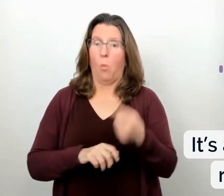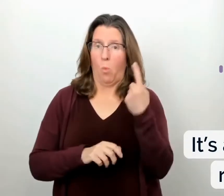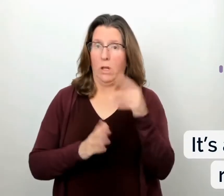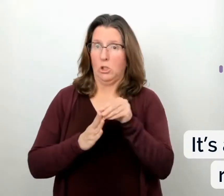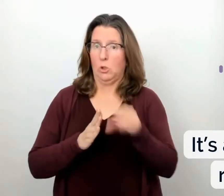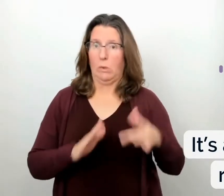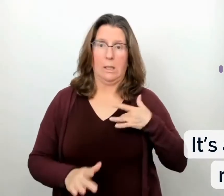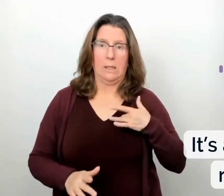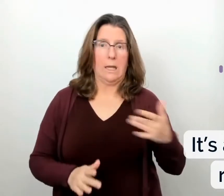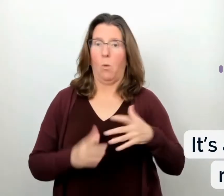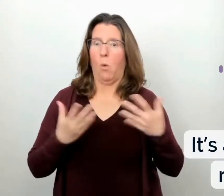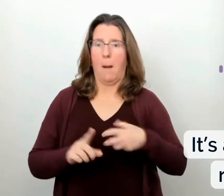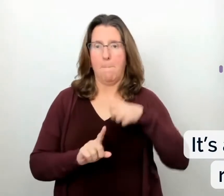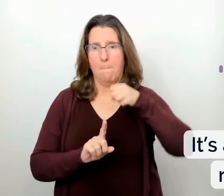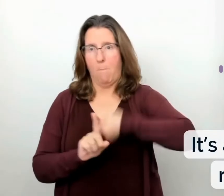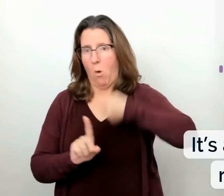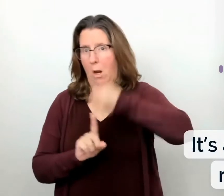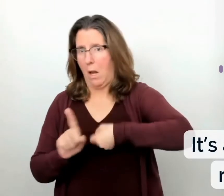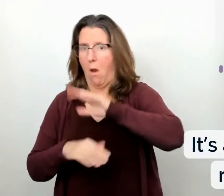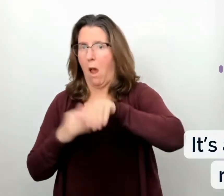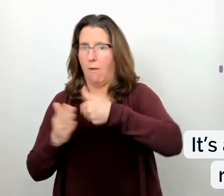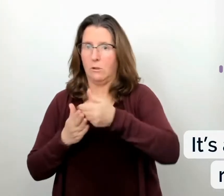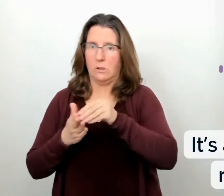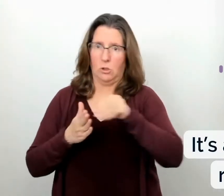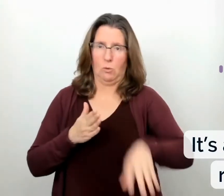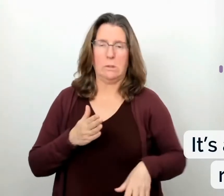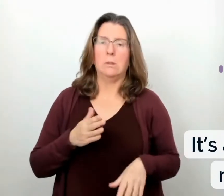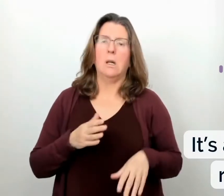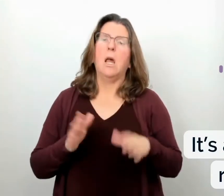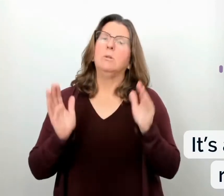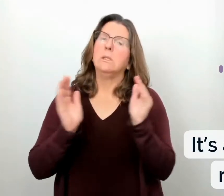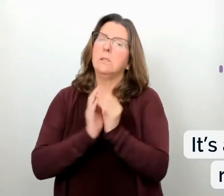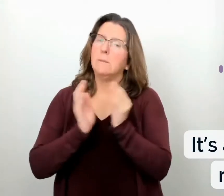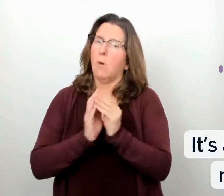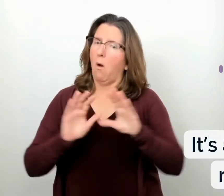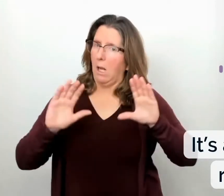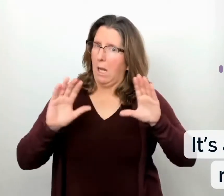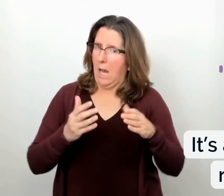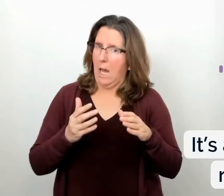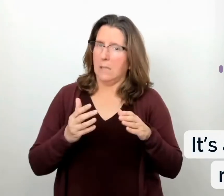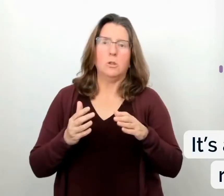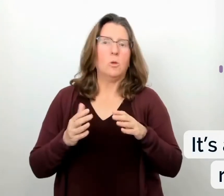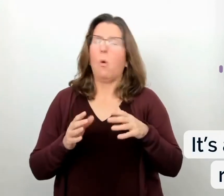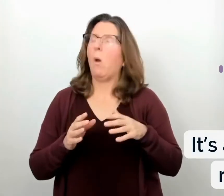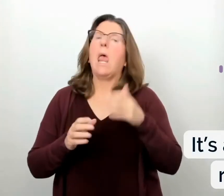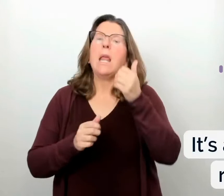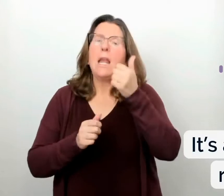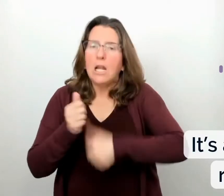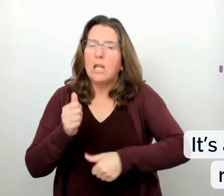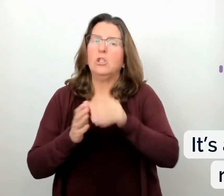I had a student who picked on others in our class, a real bully. We were a small class, so each